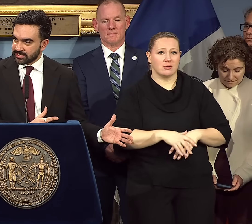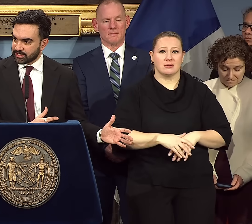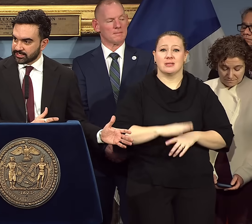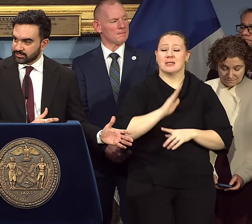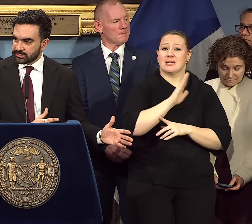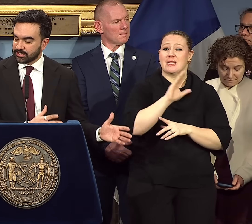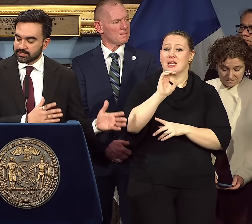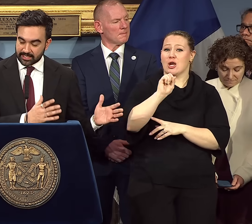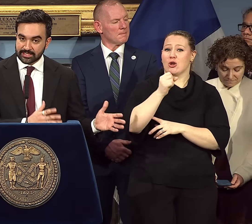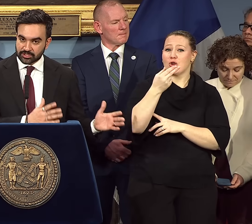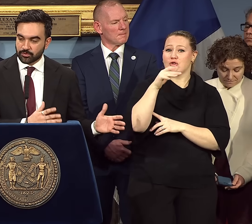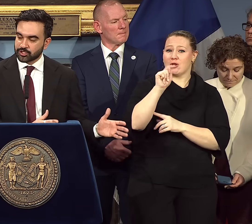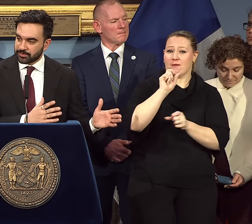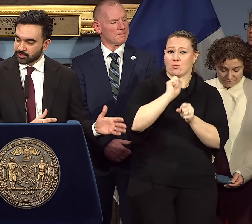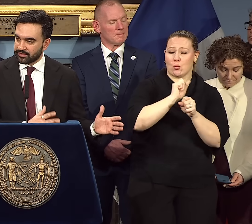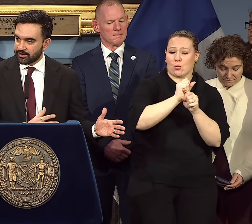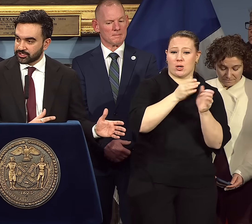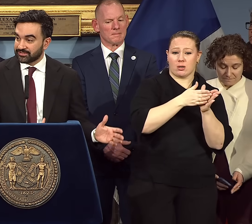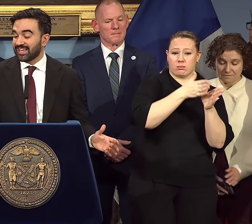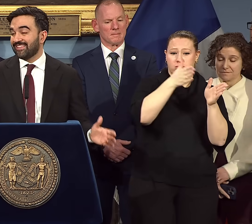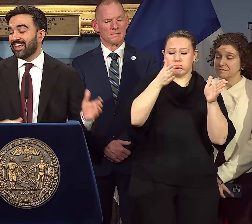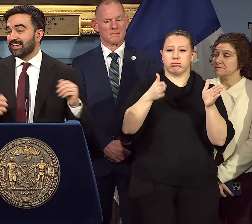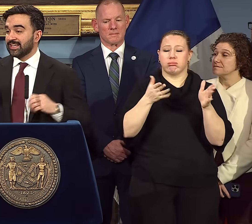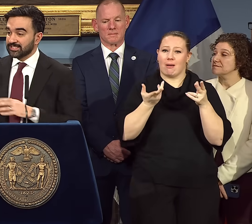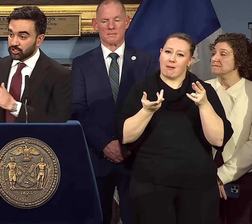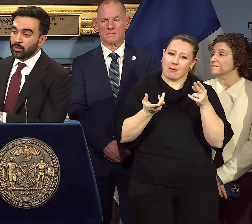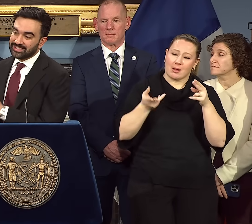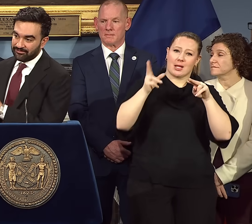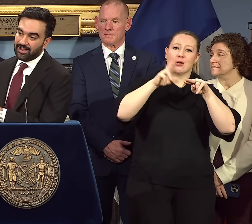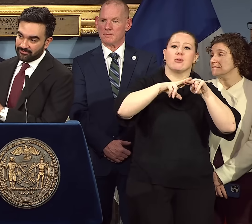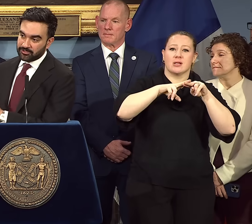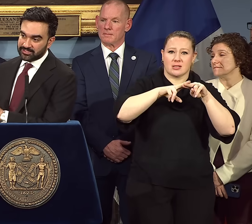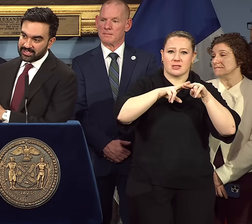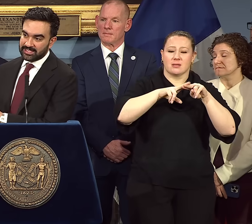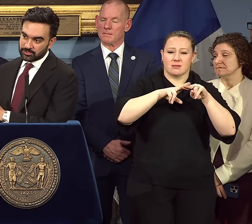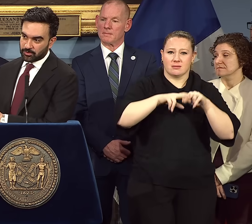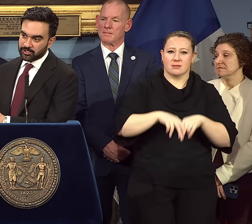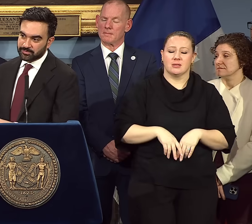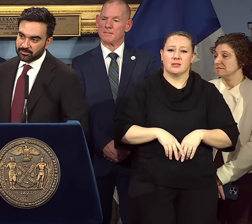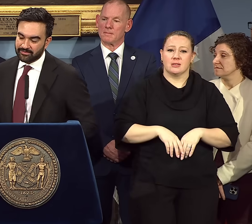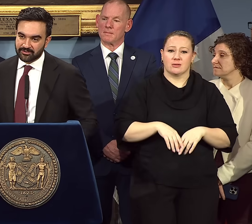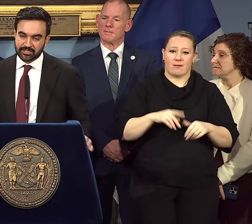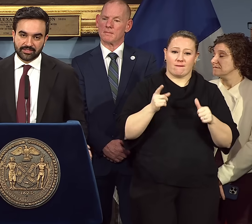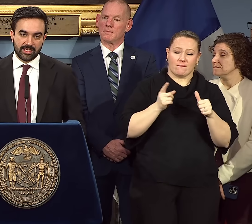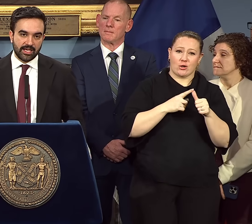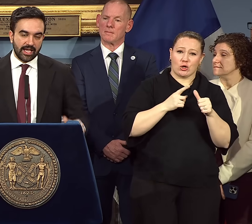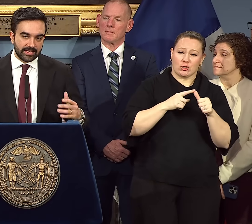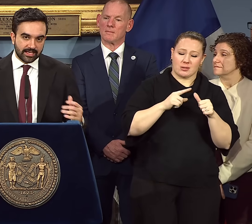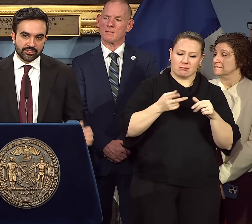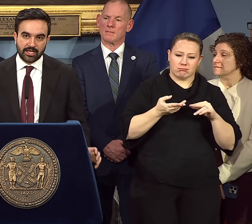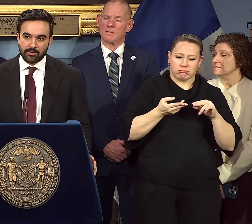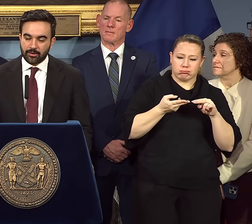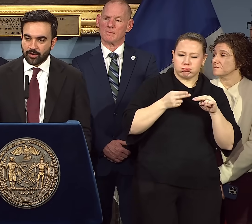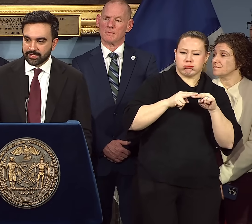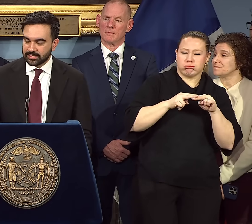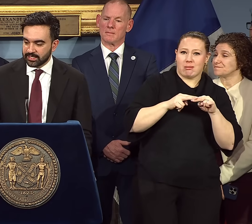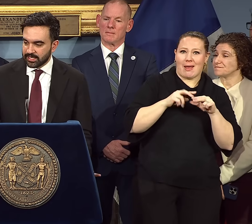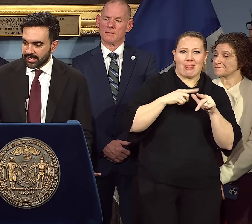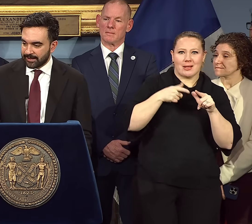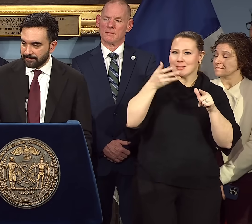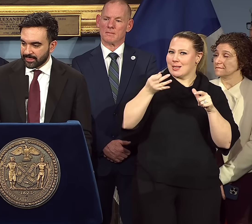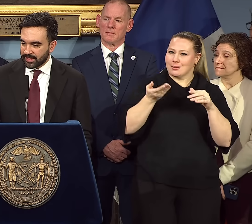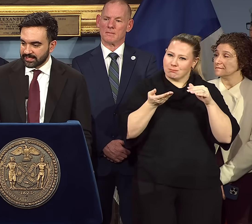2,000 sanitation workers per 12-hour shift, and then to 2,500 sanitation workers per 12-hour shift. And yesterday when I